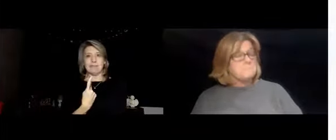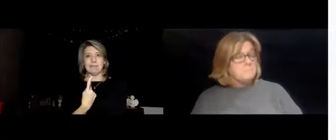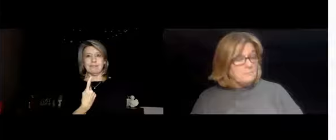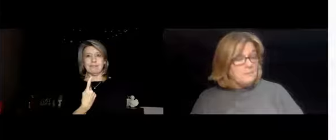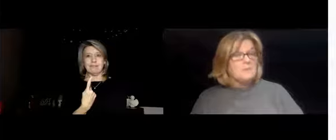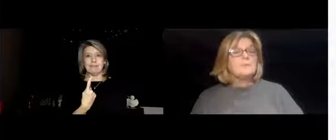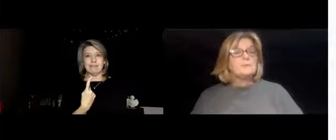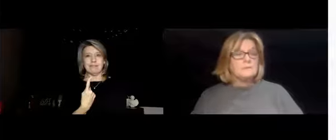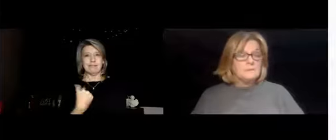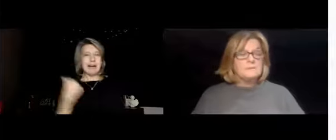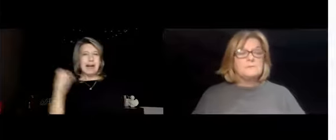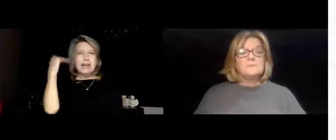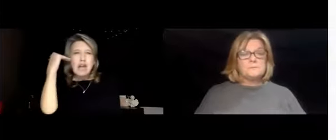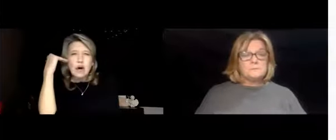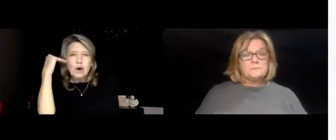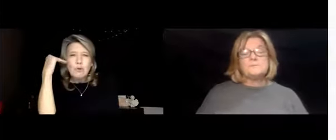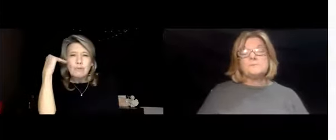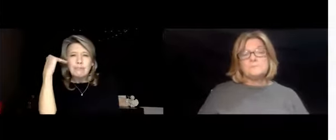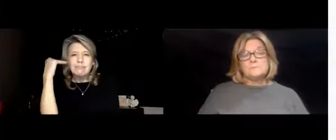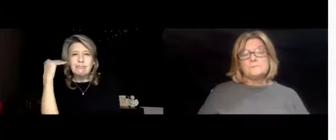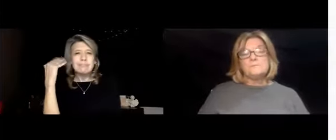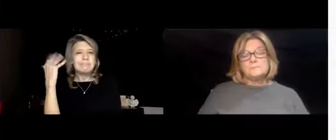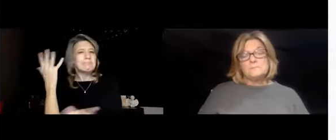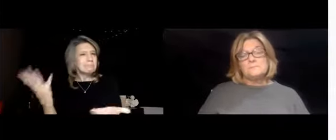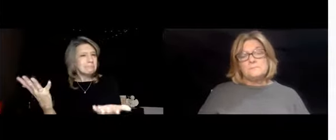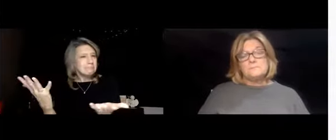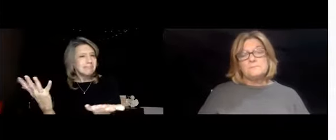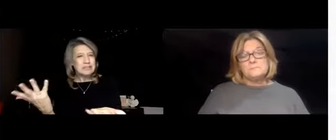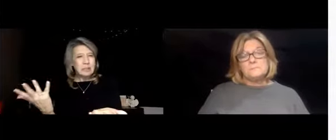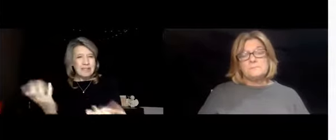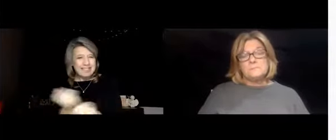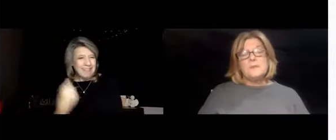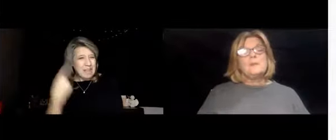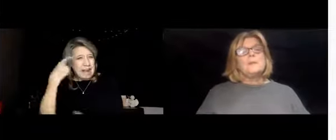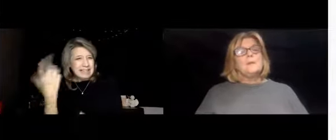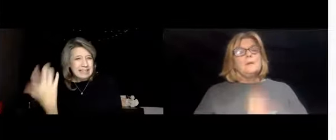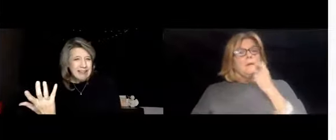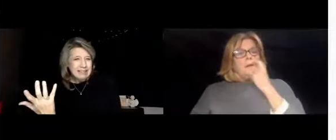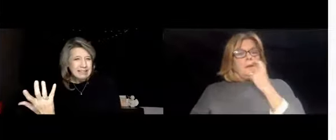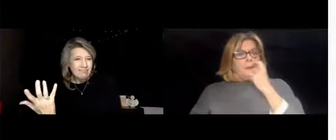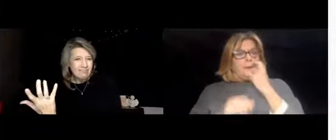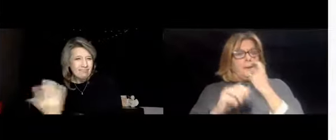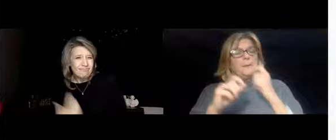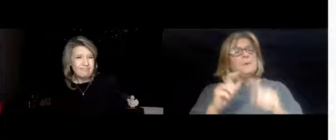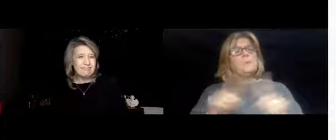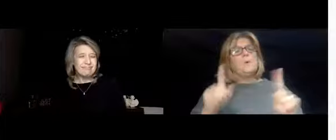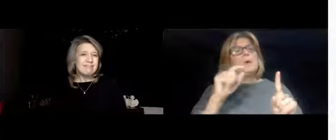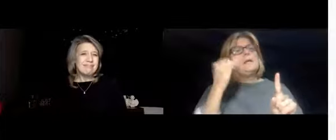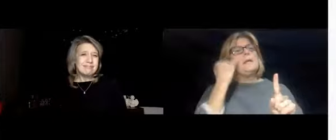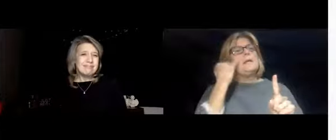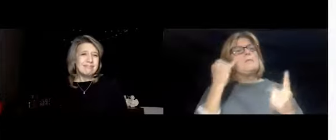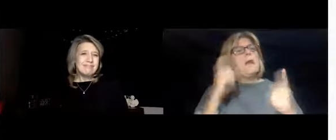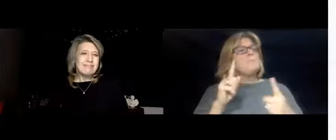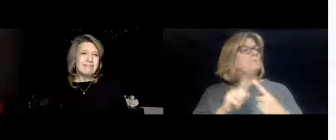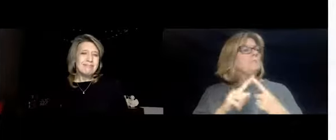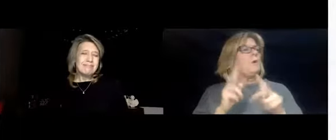that it will come back to me. I know that. So yeah, it just makes sense. Do you